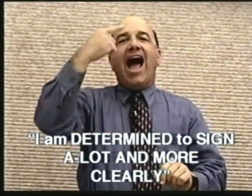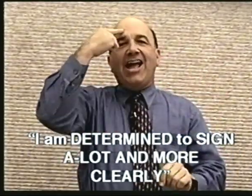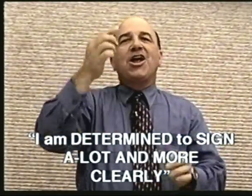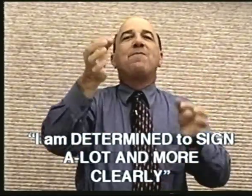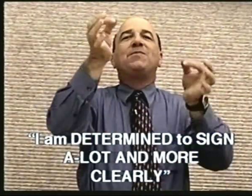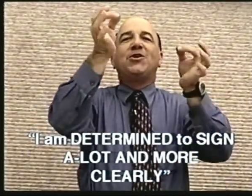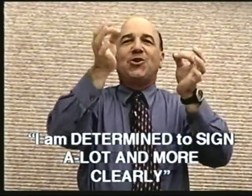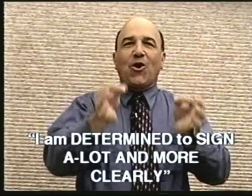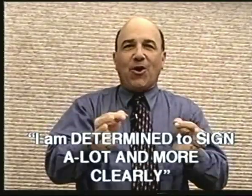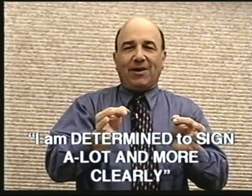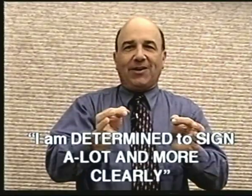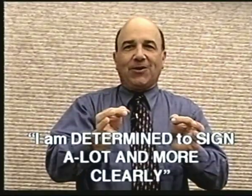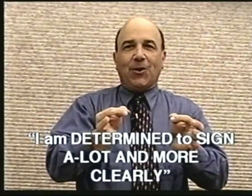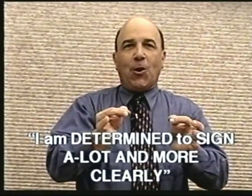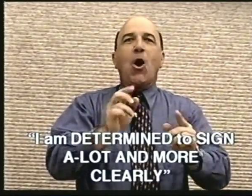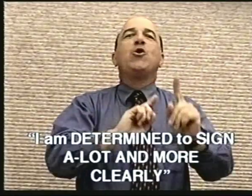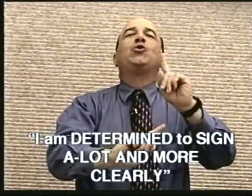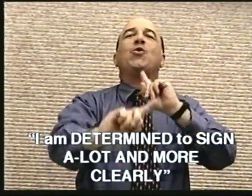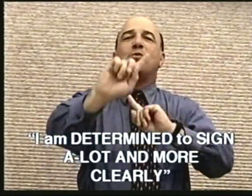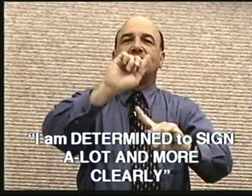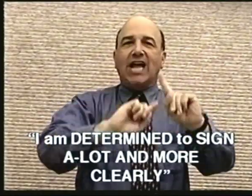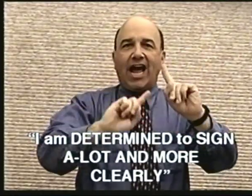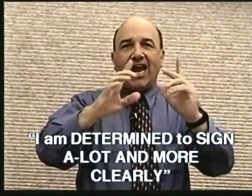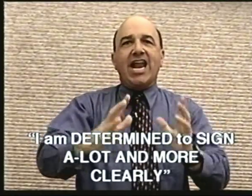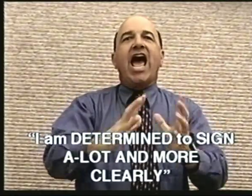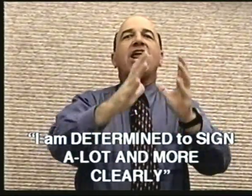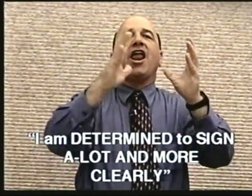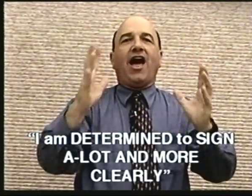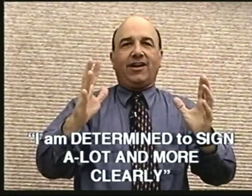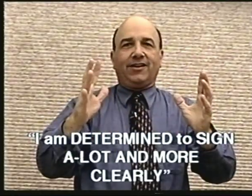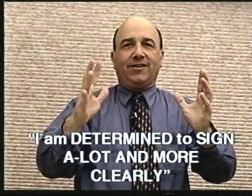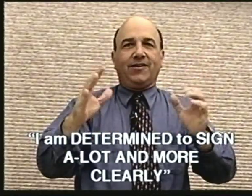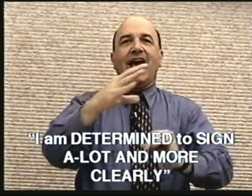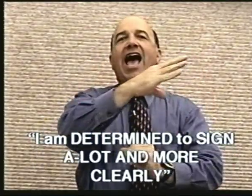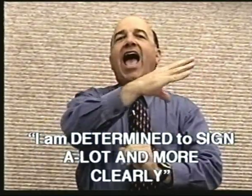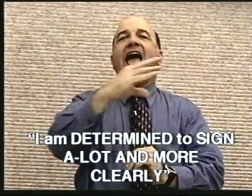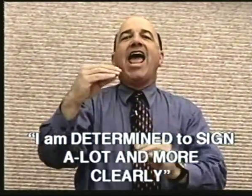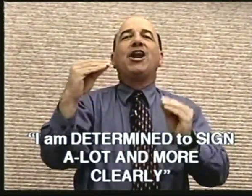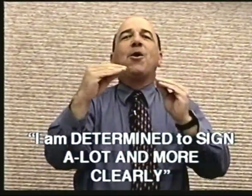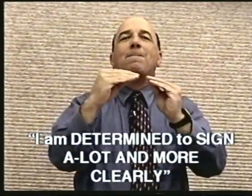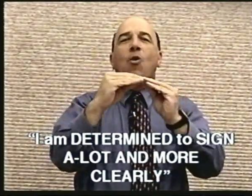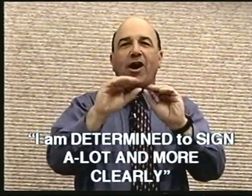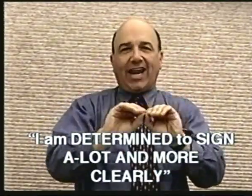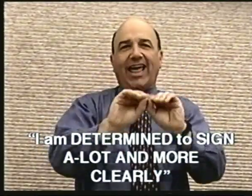I am determined to sign a lot and more clearly.